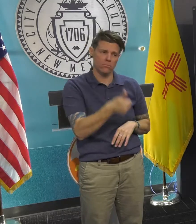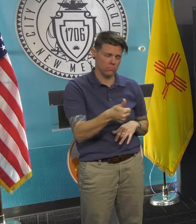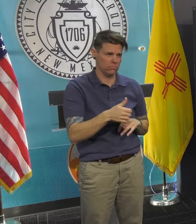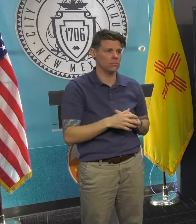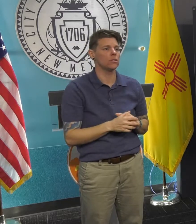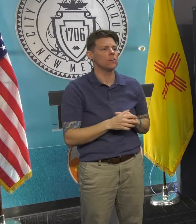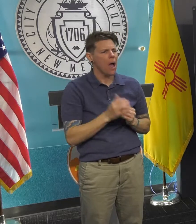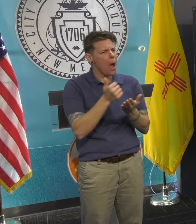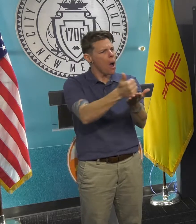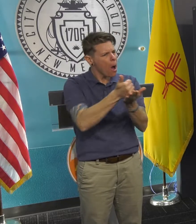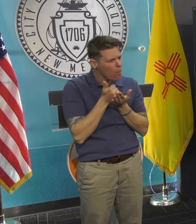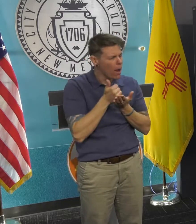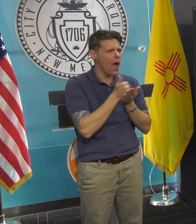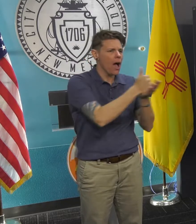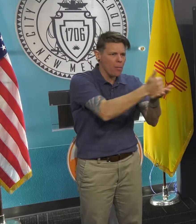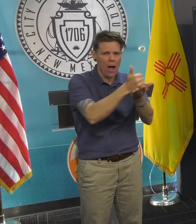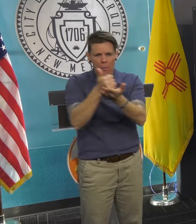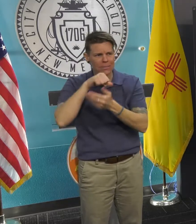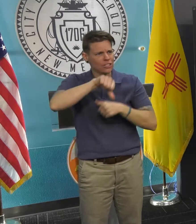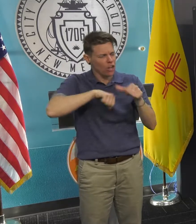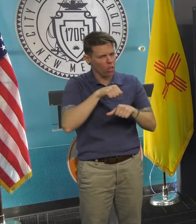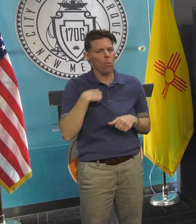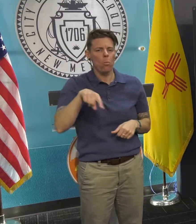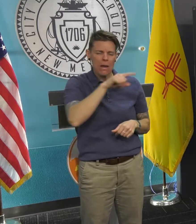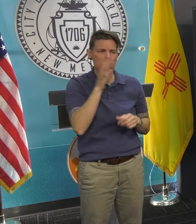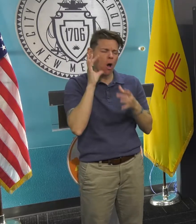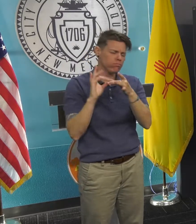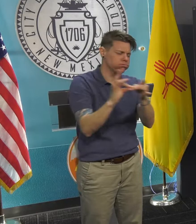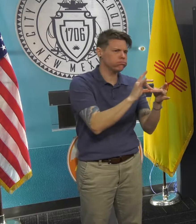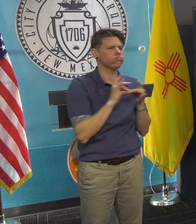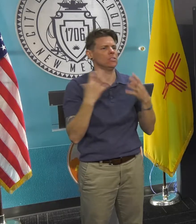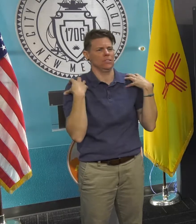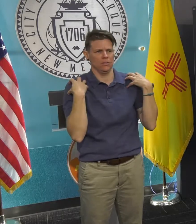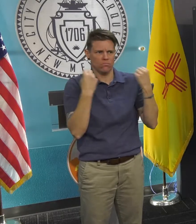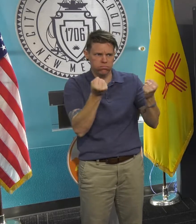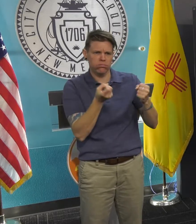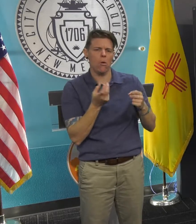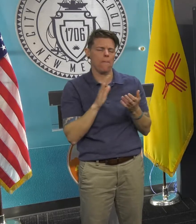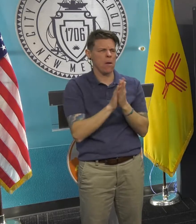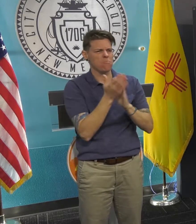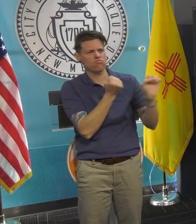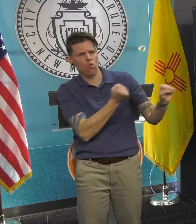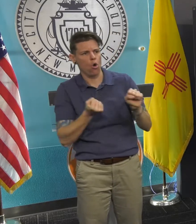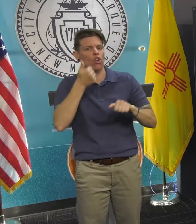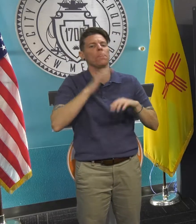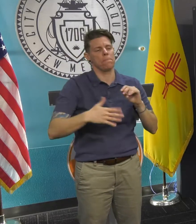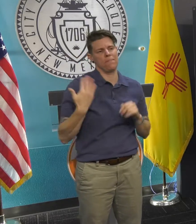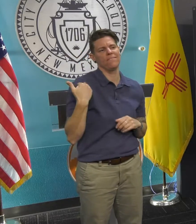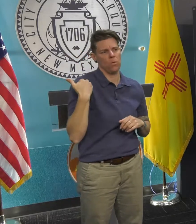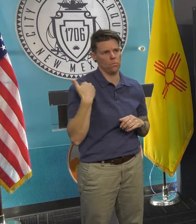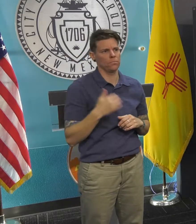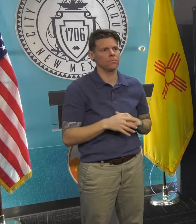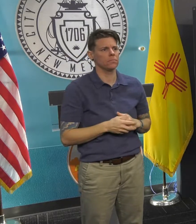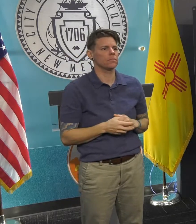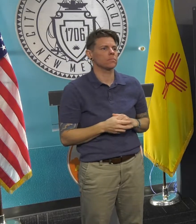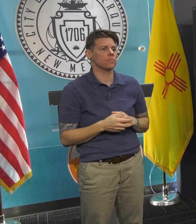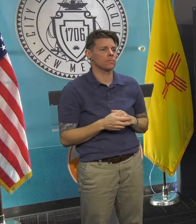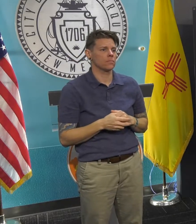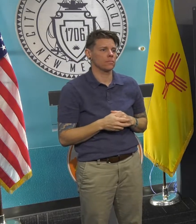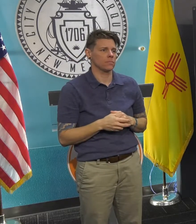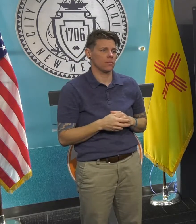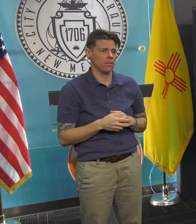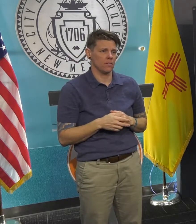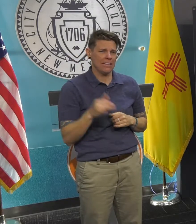each other. I know that we'll come out of this stronger than ever before. If anyone is having difficulties accessing